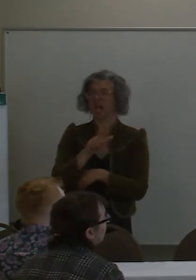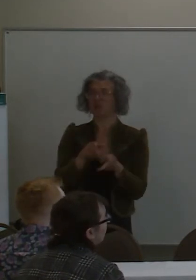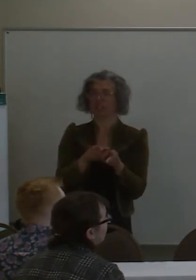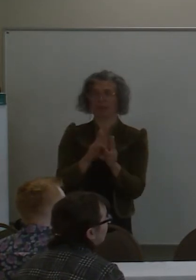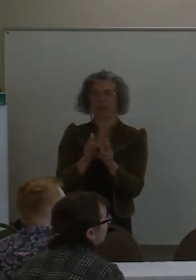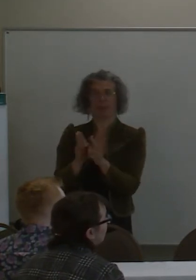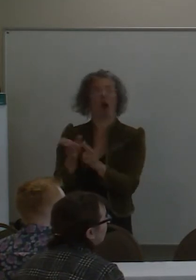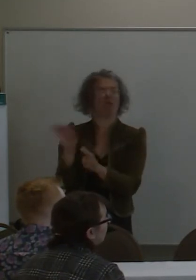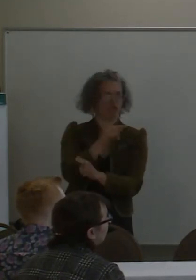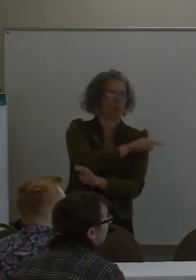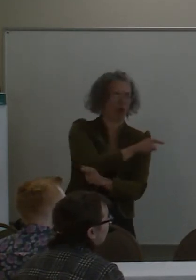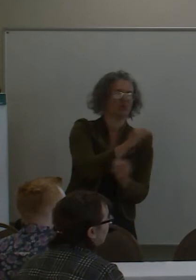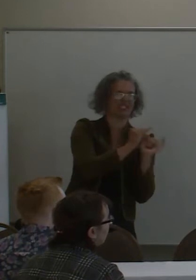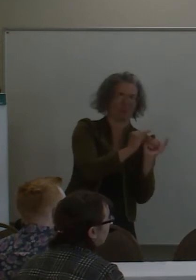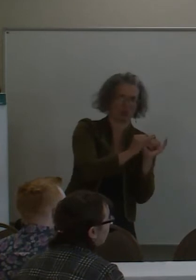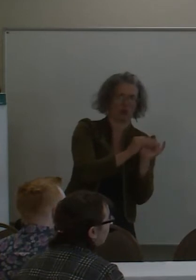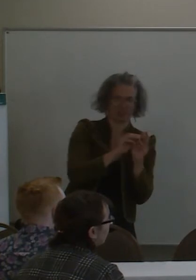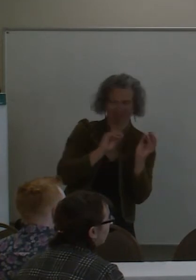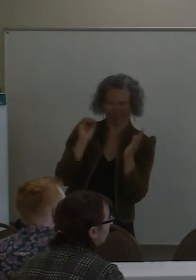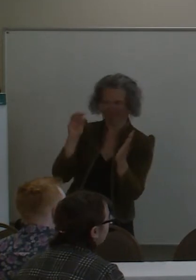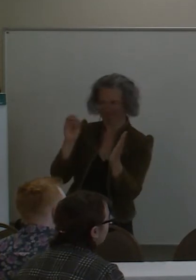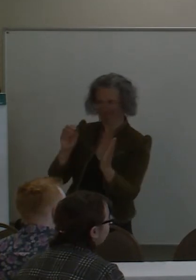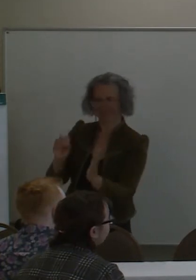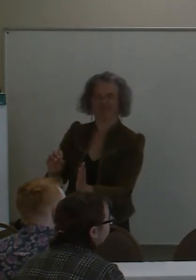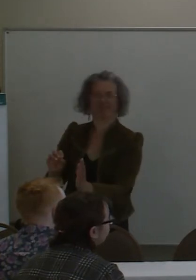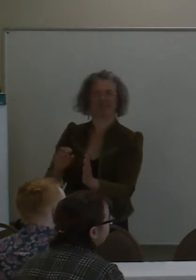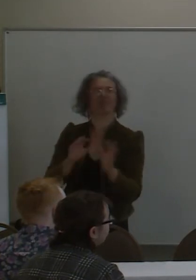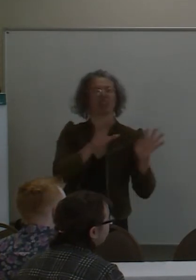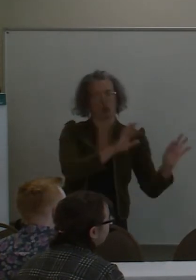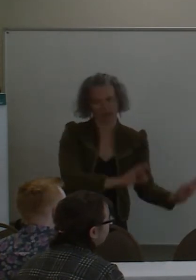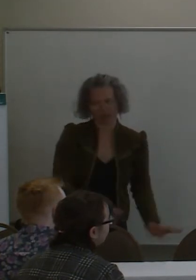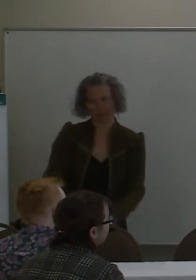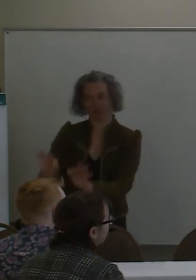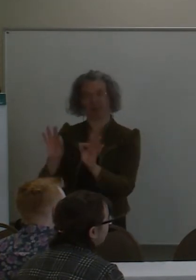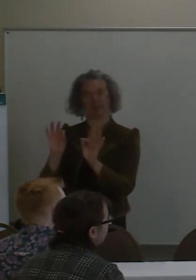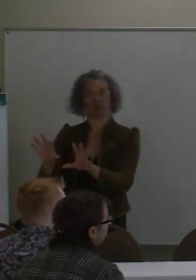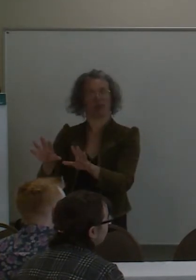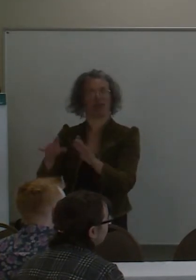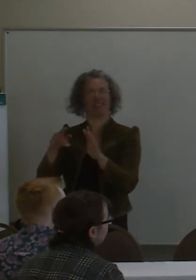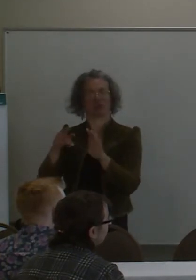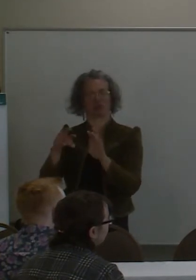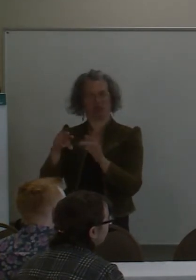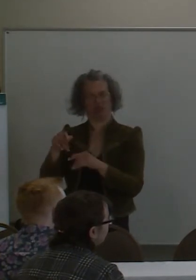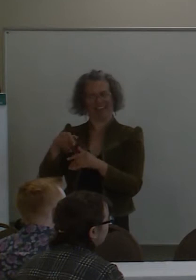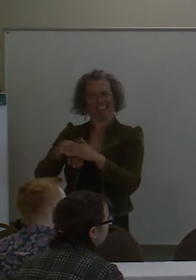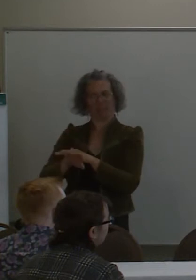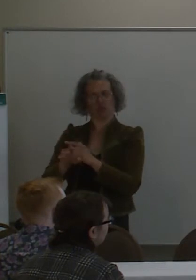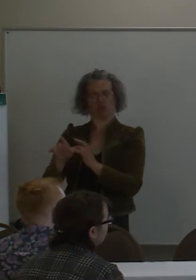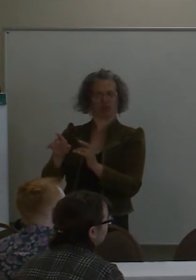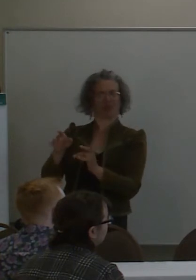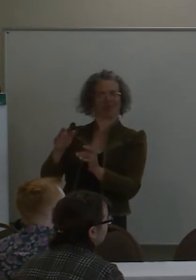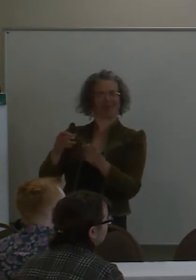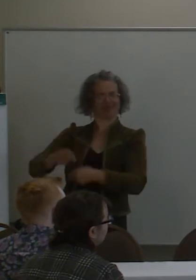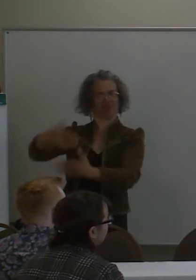from interviews. So we ingested them into Islandora, into this Vancouver,